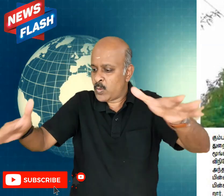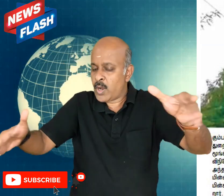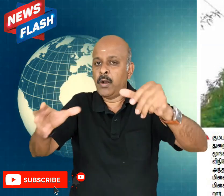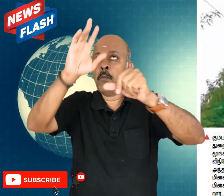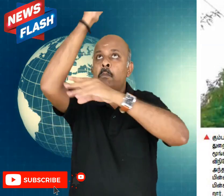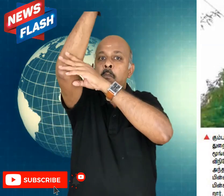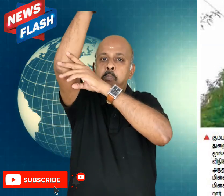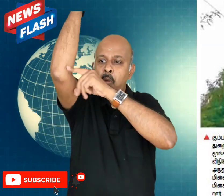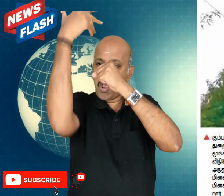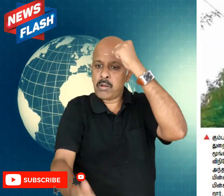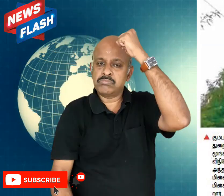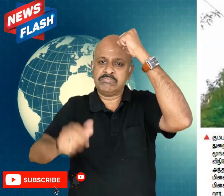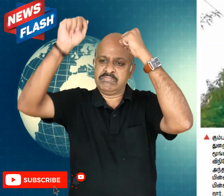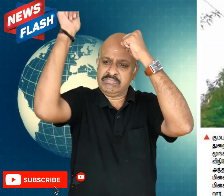pole.